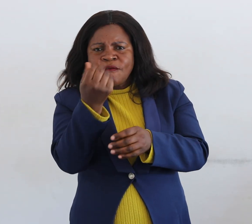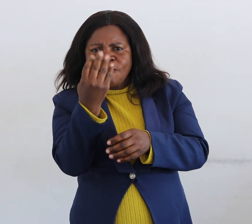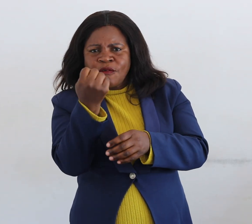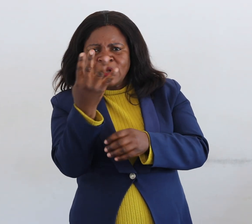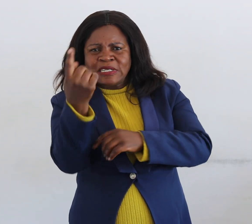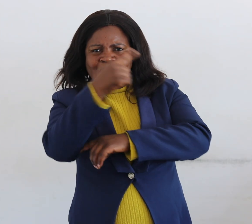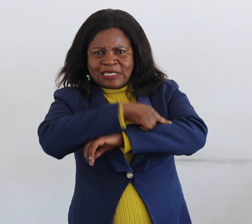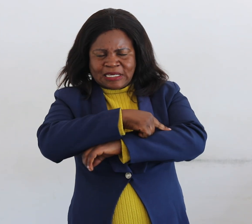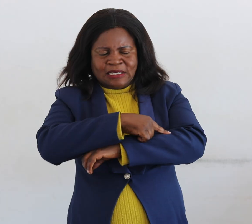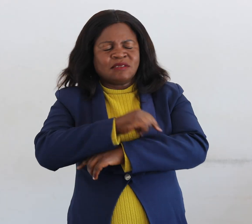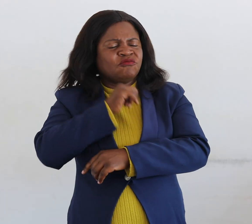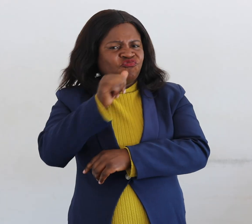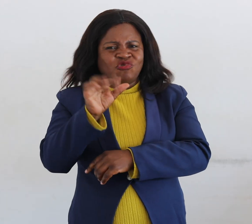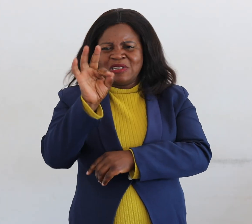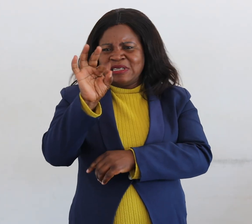90 days.